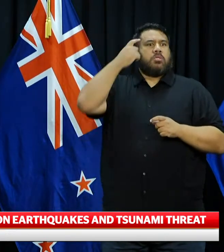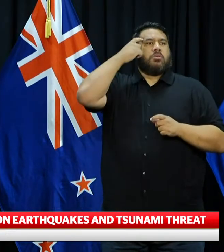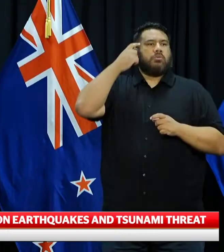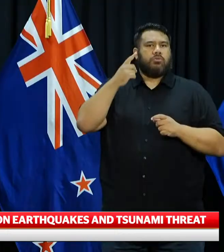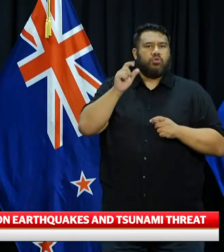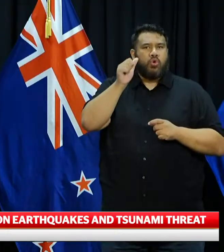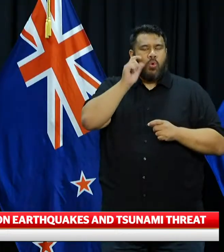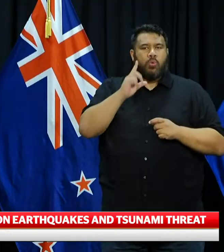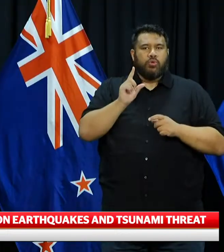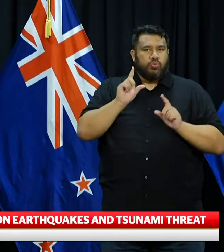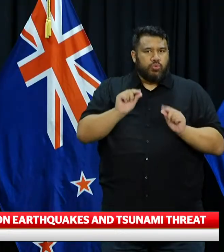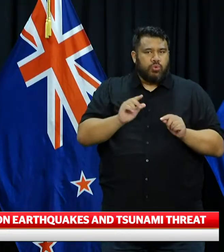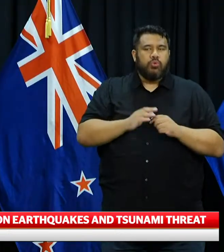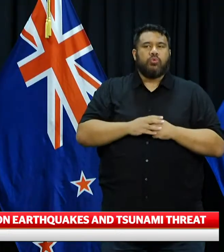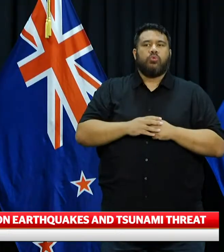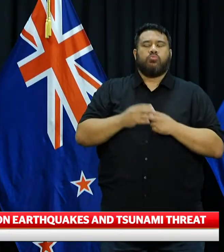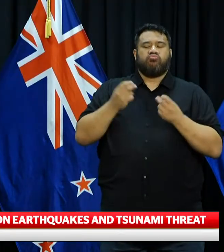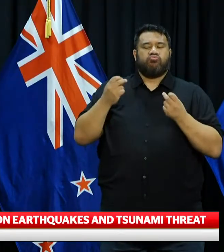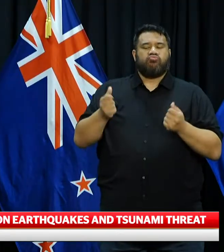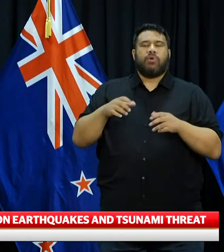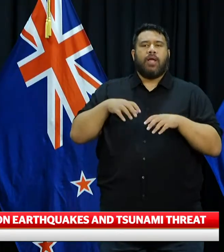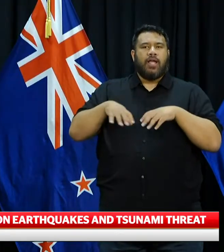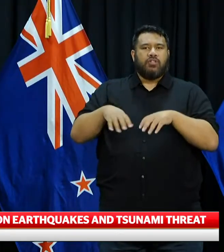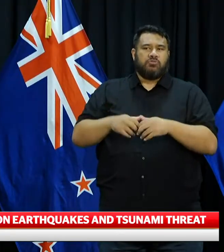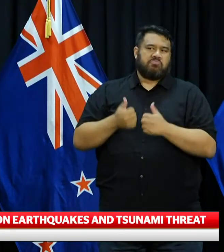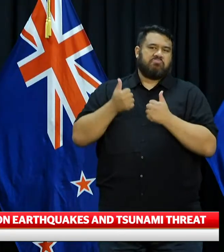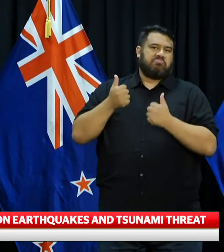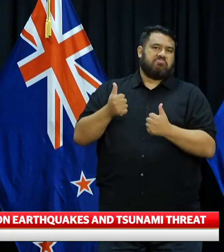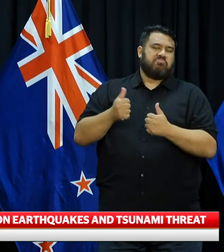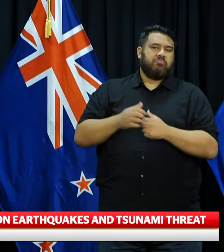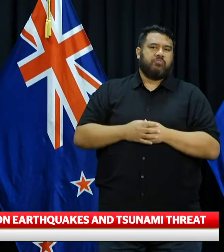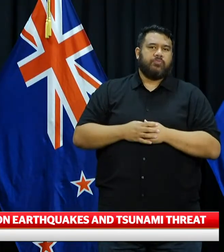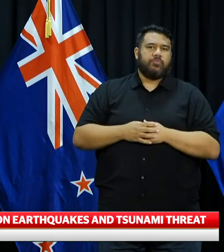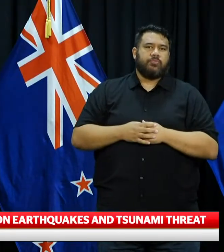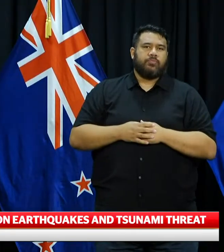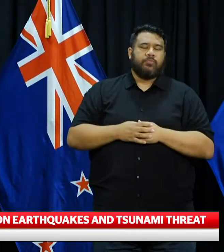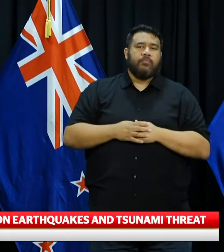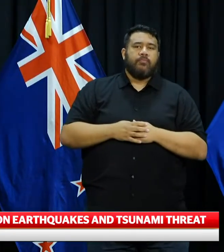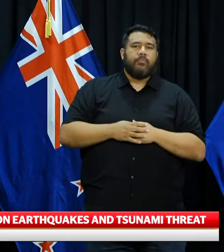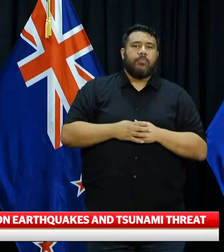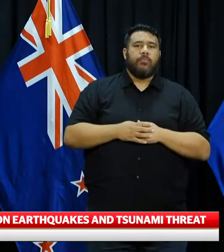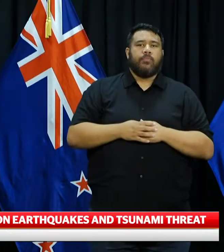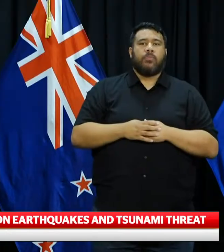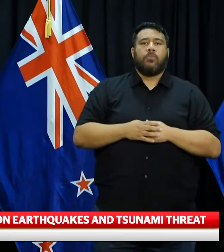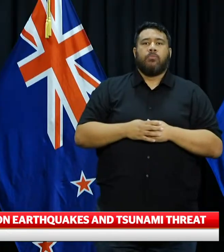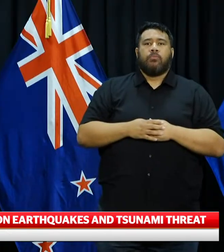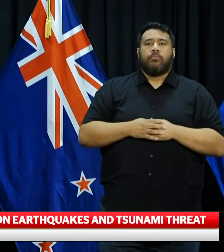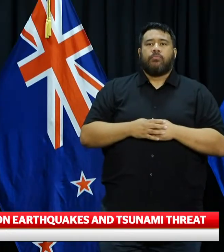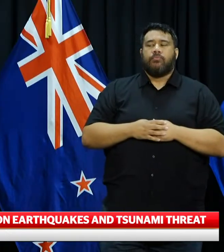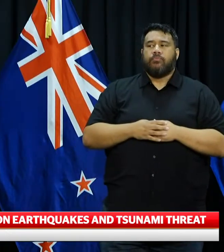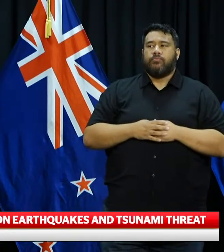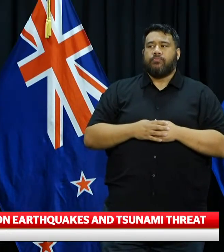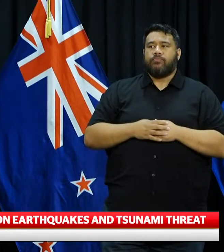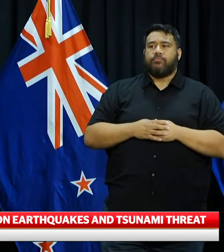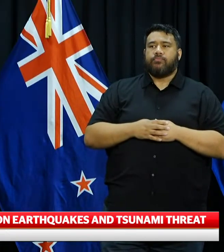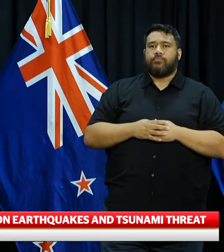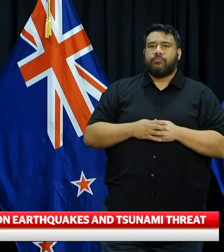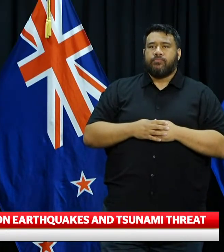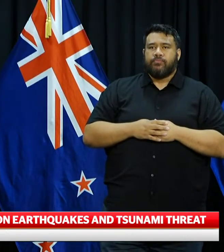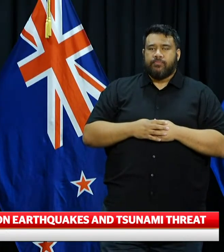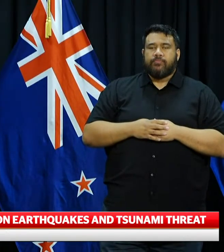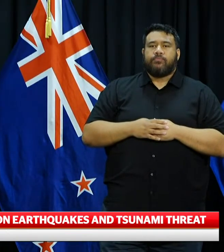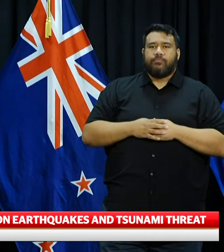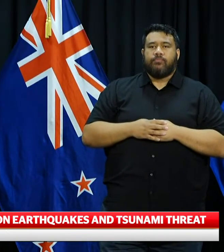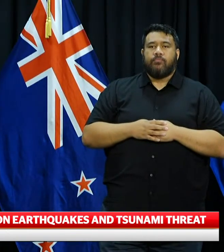to act, and what to do. This morning I have had the opportunity to come from the National